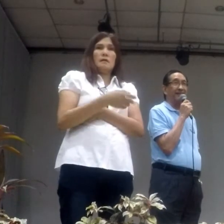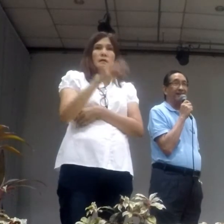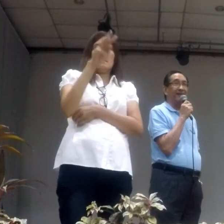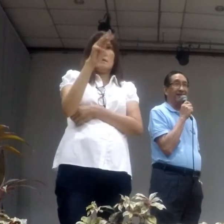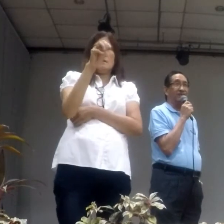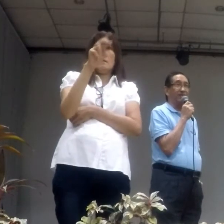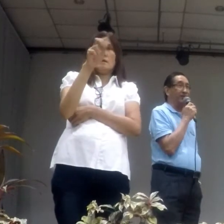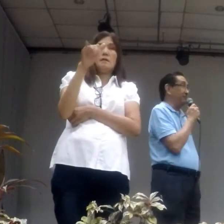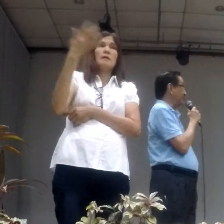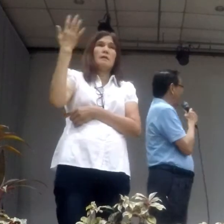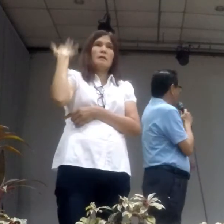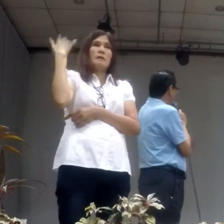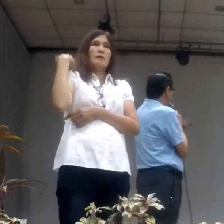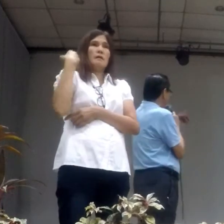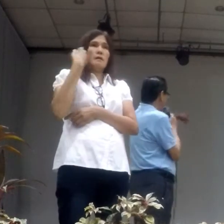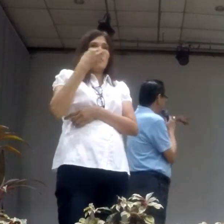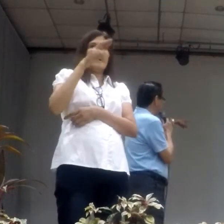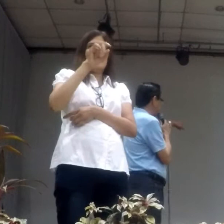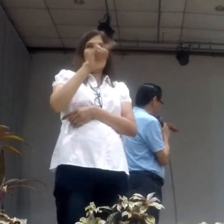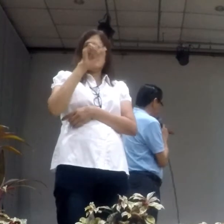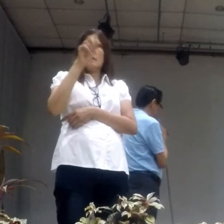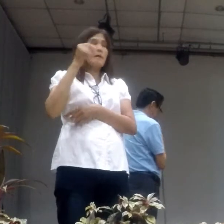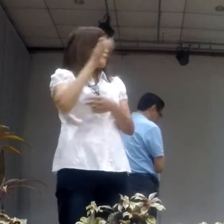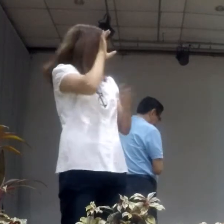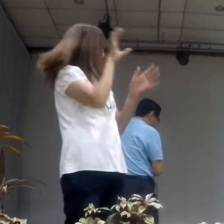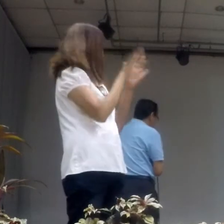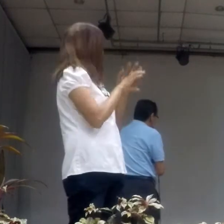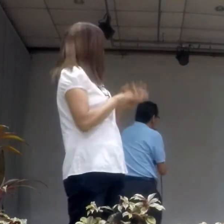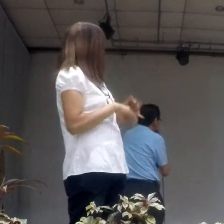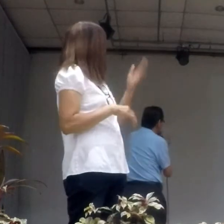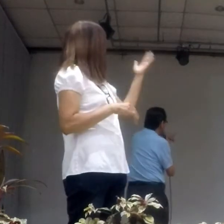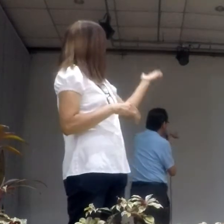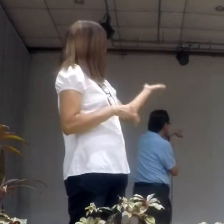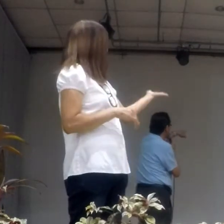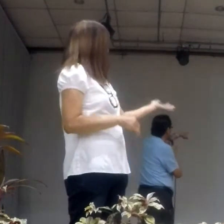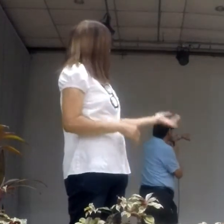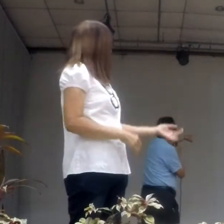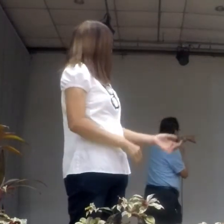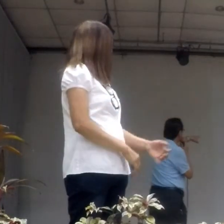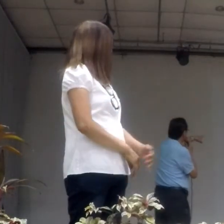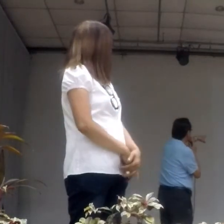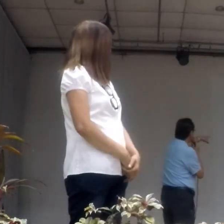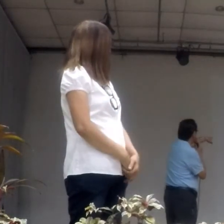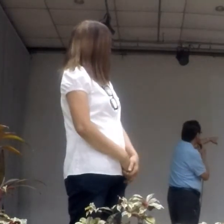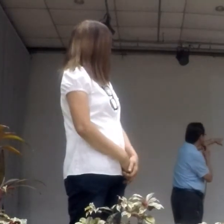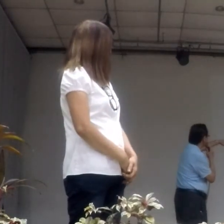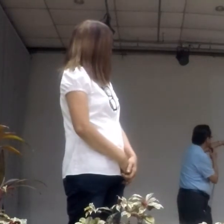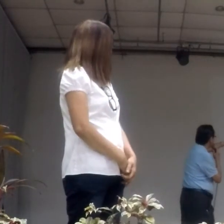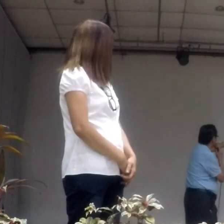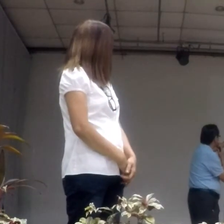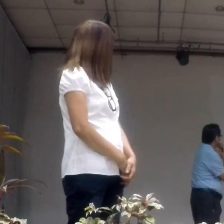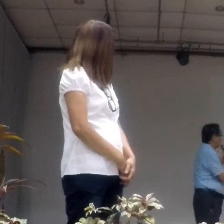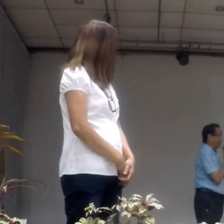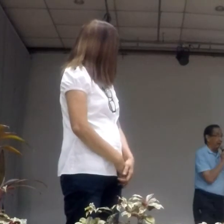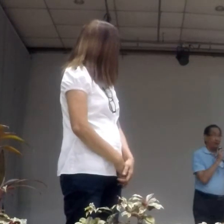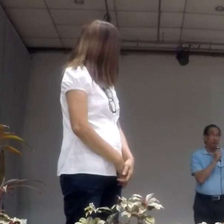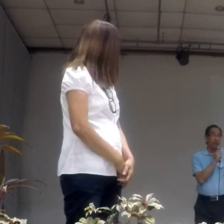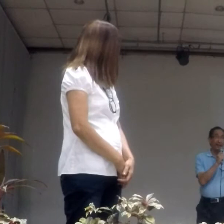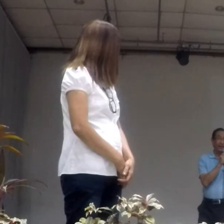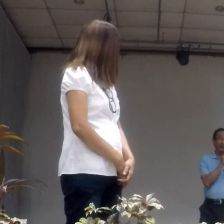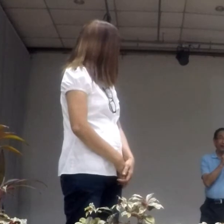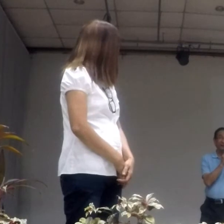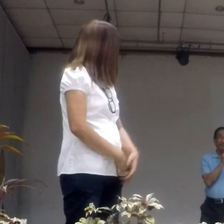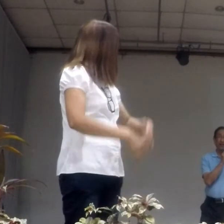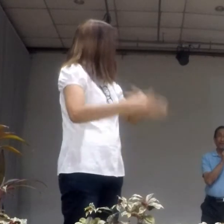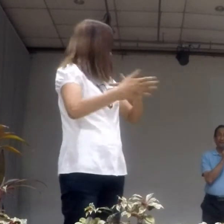Menci Yagil Hairstone. You'll notice the picture. I think Menci is there on